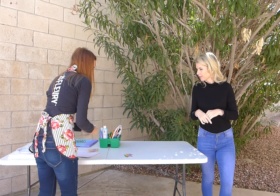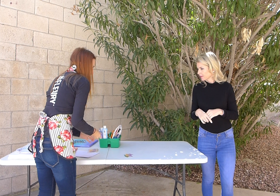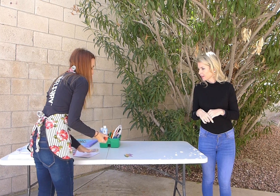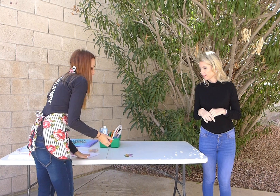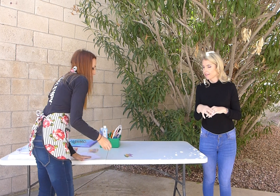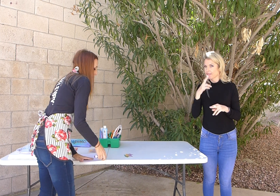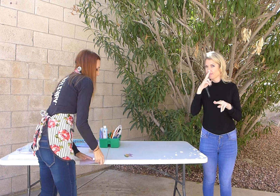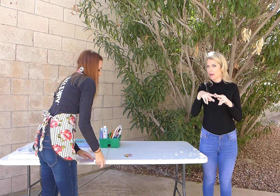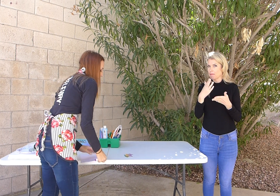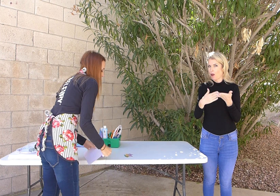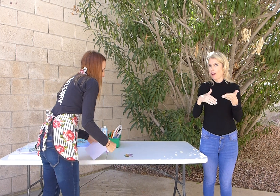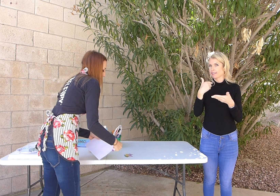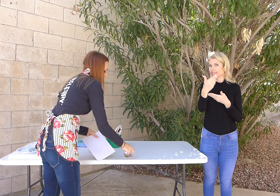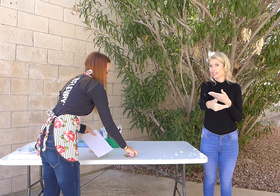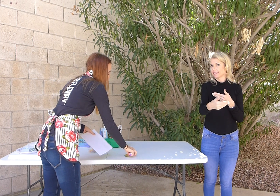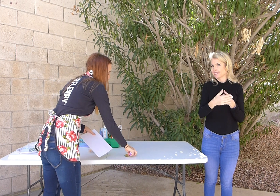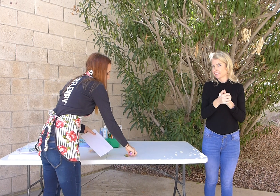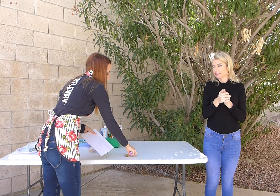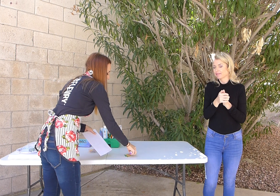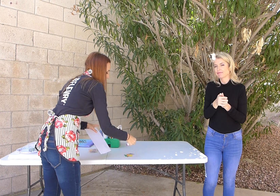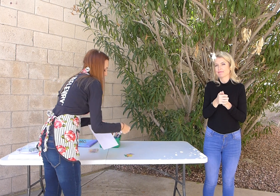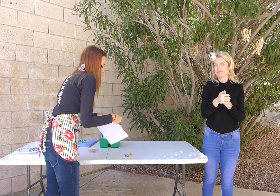this is the fun part.